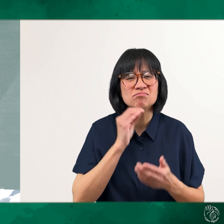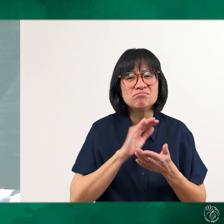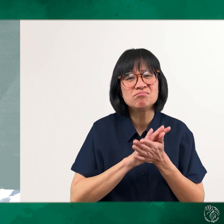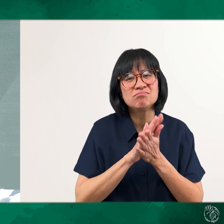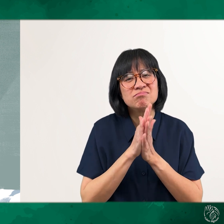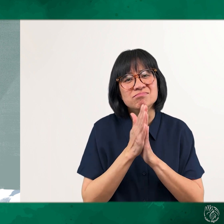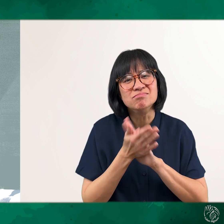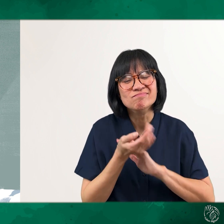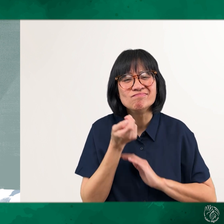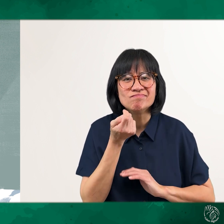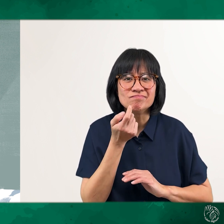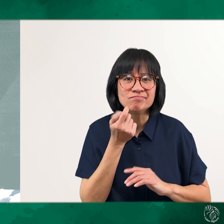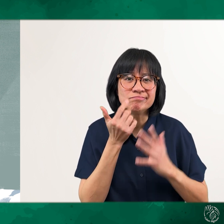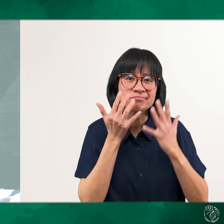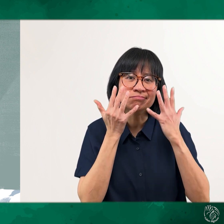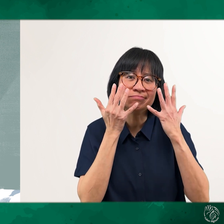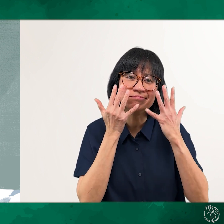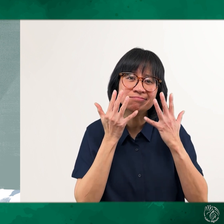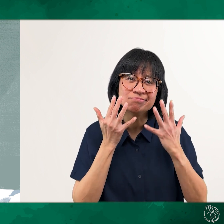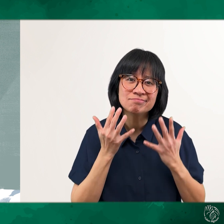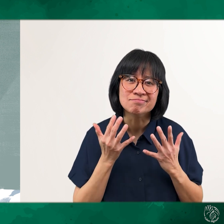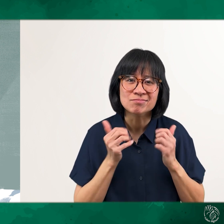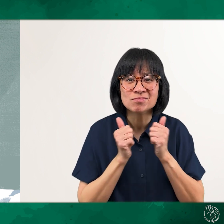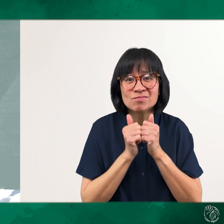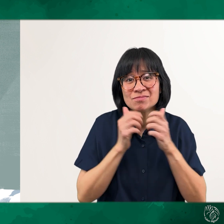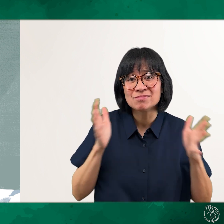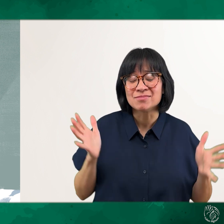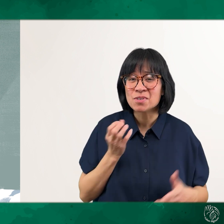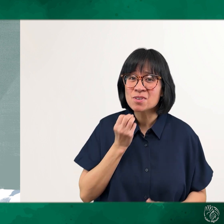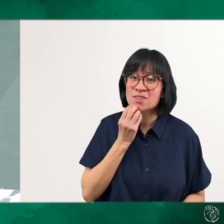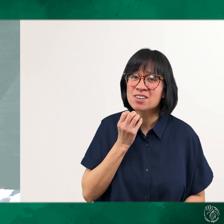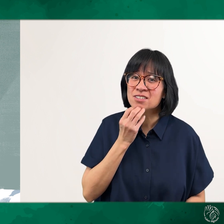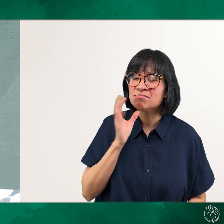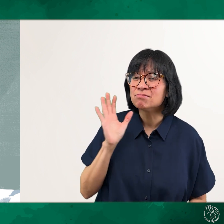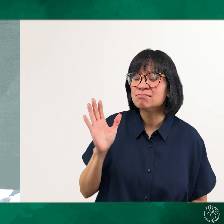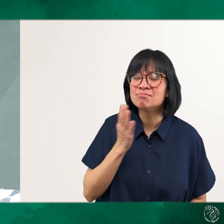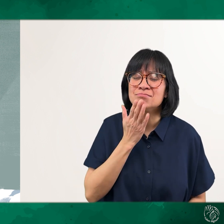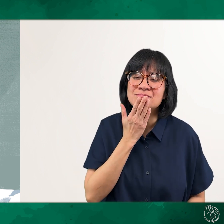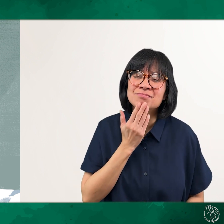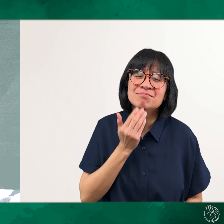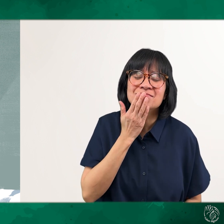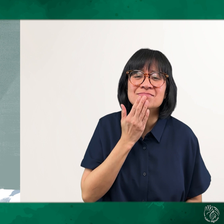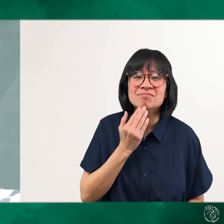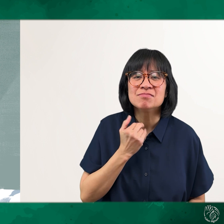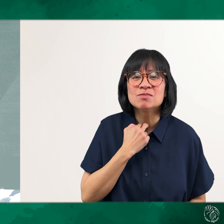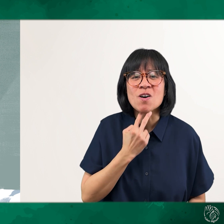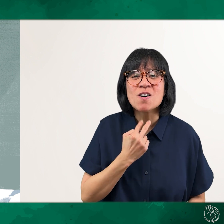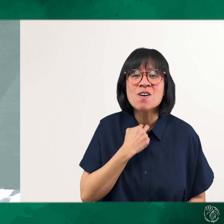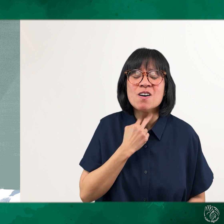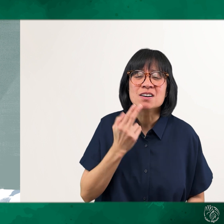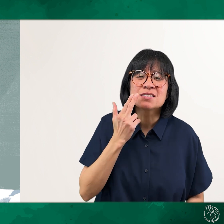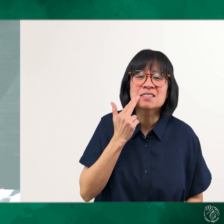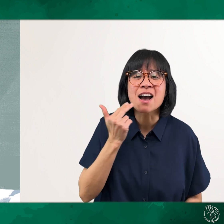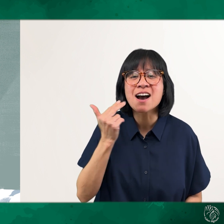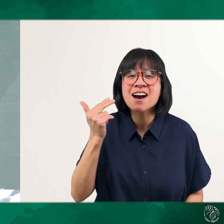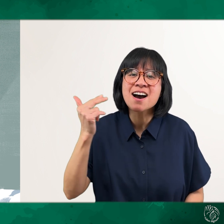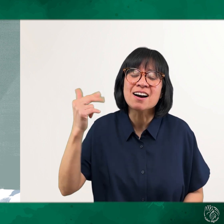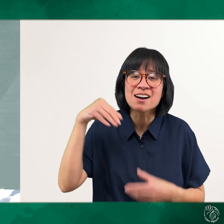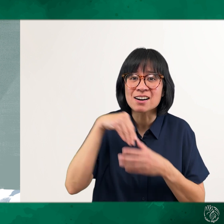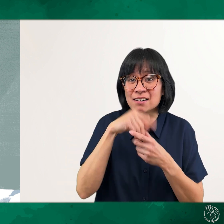Our house is a little grayer without her soft, sweet voice singing